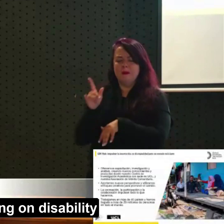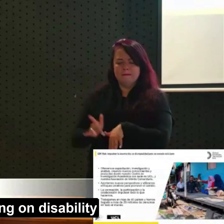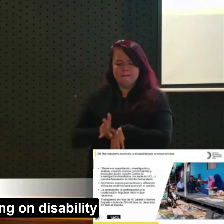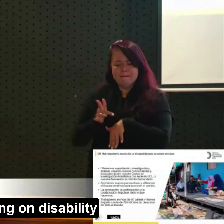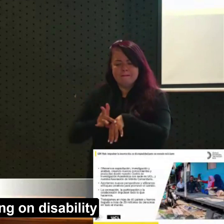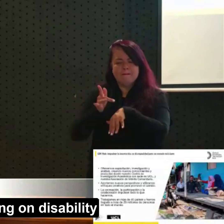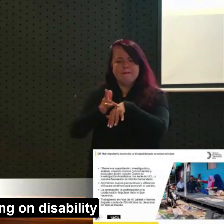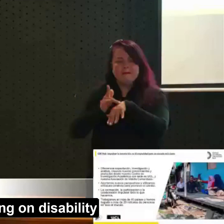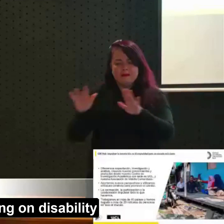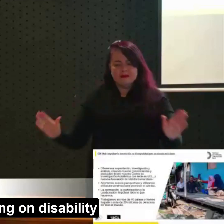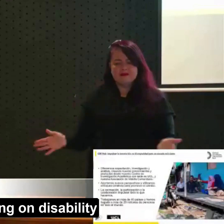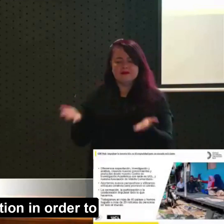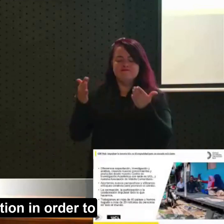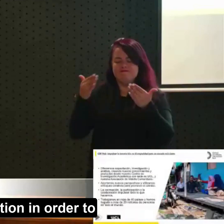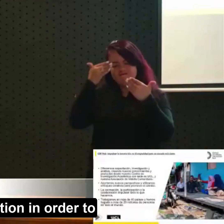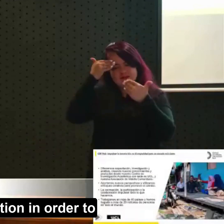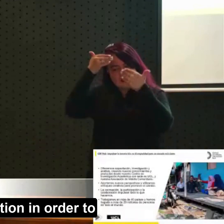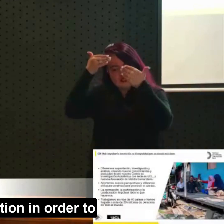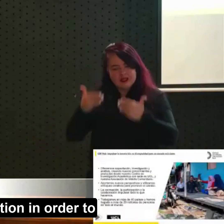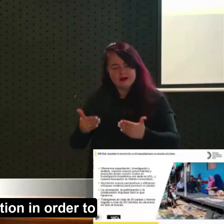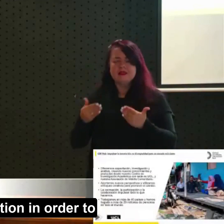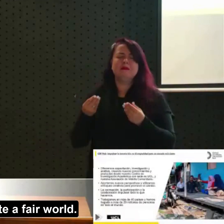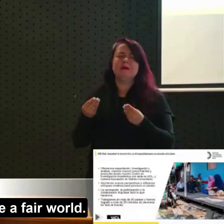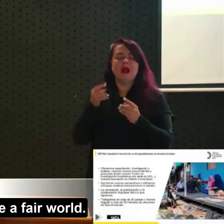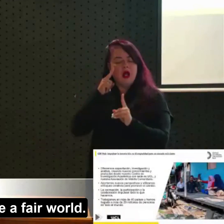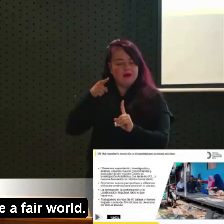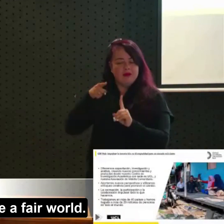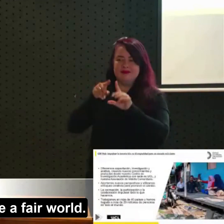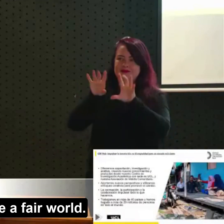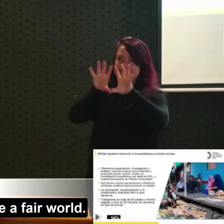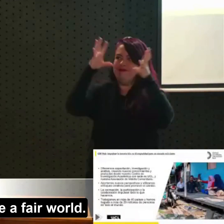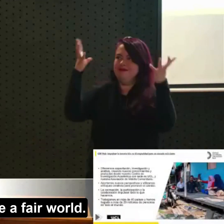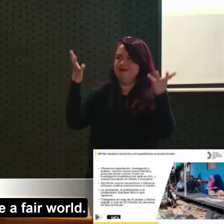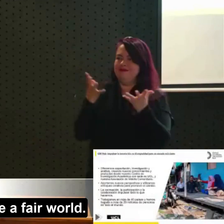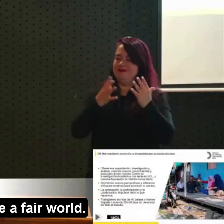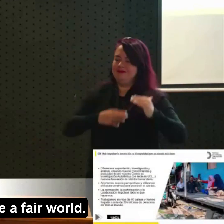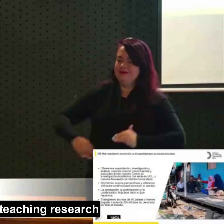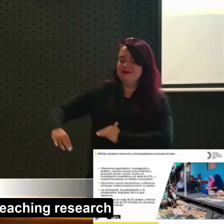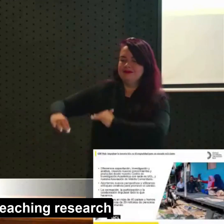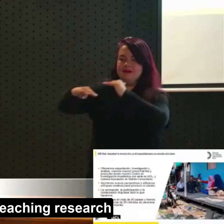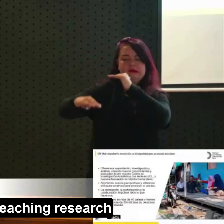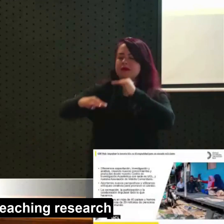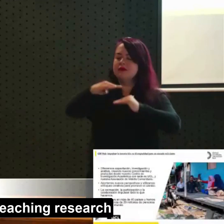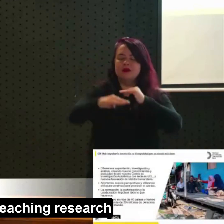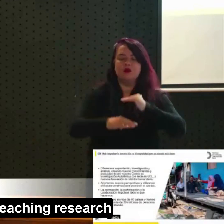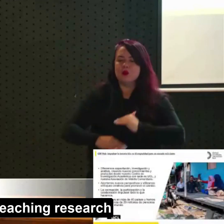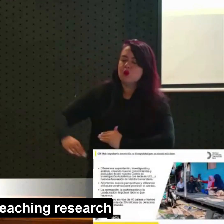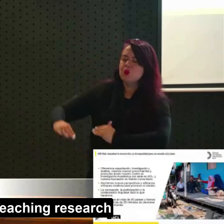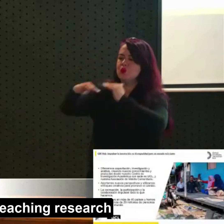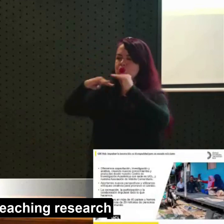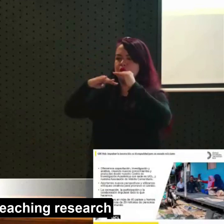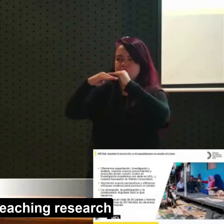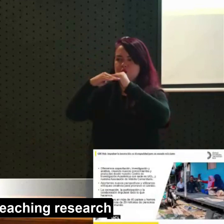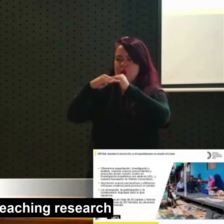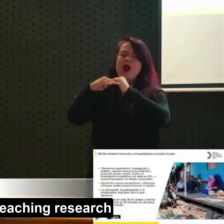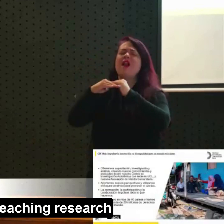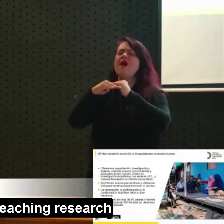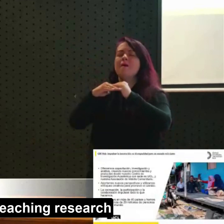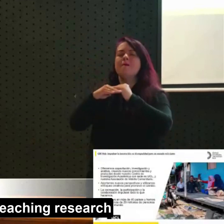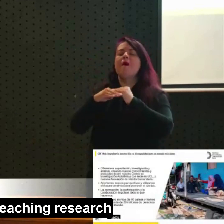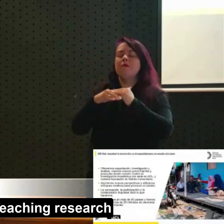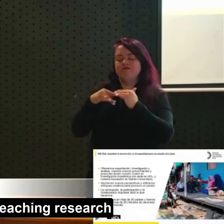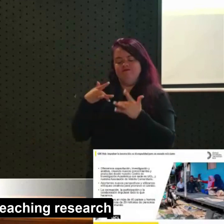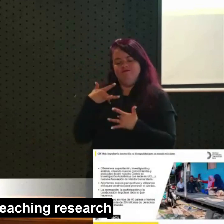is driving disability innovation in order to create a fairer world. We